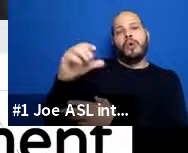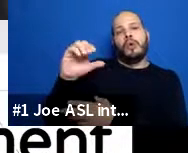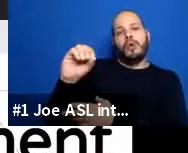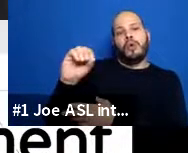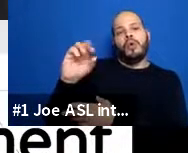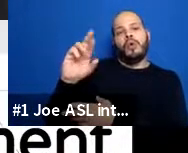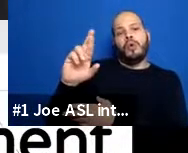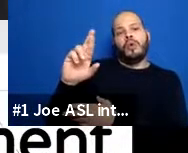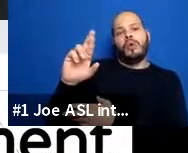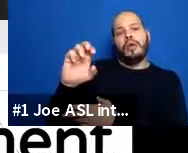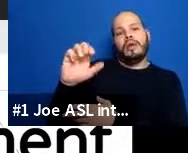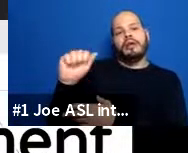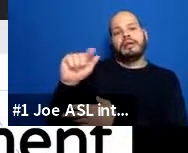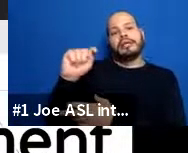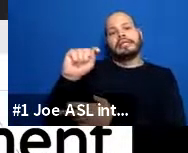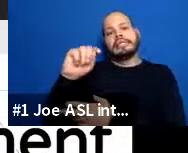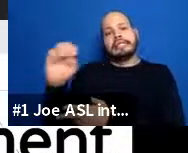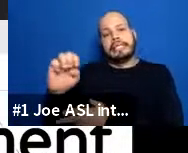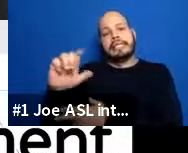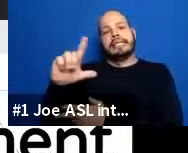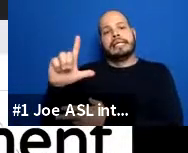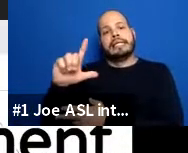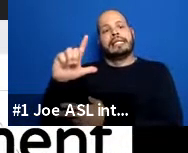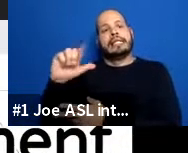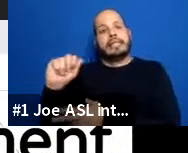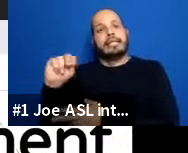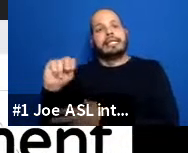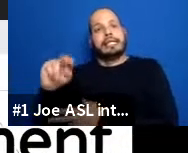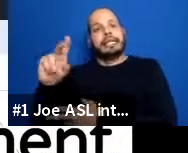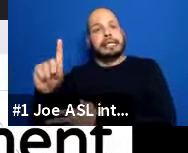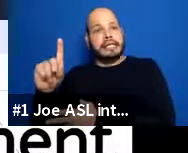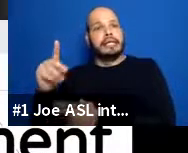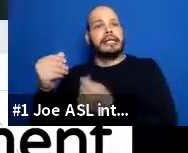also spell it out. It is